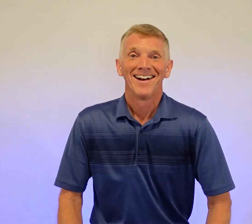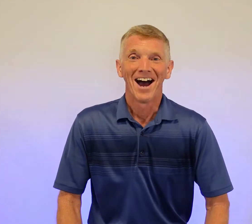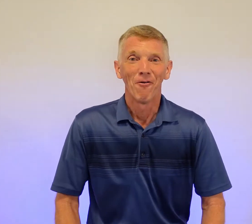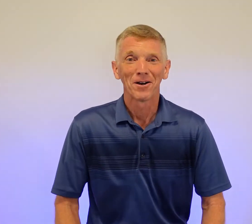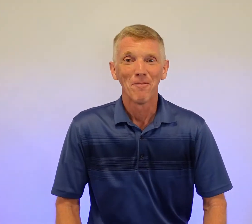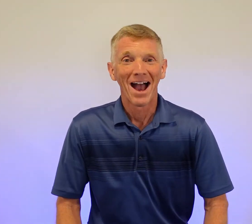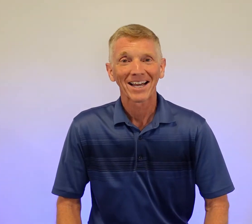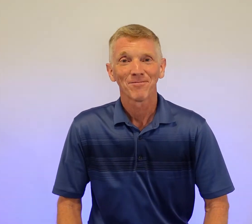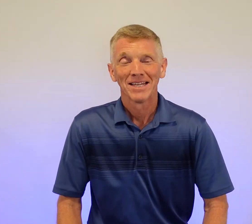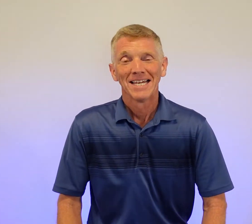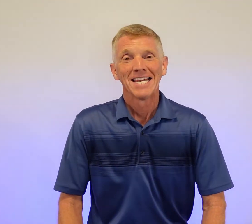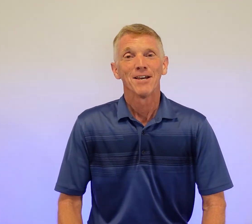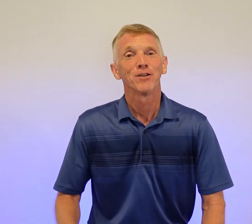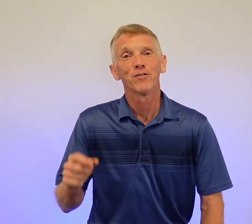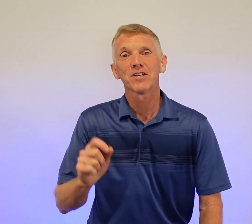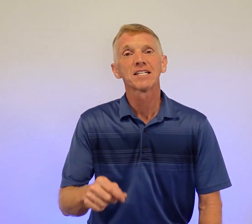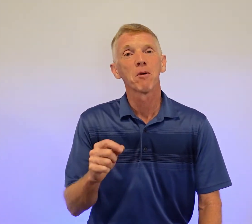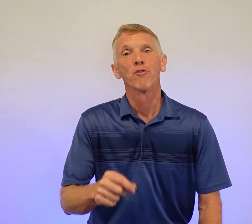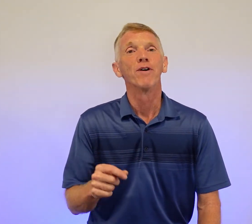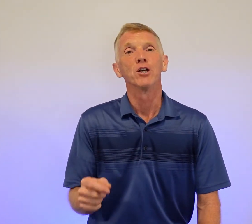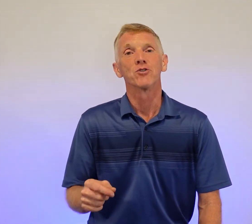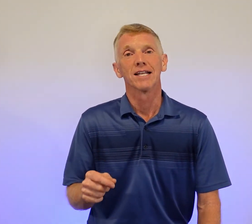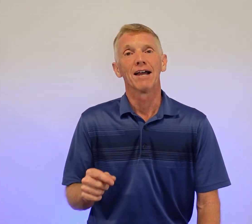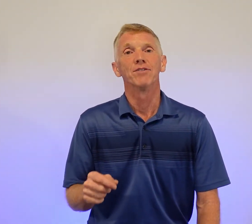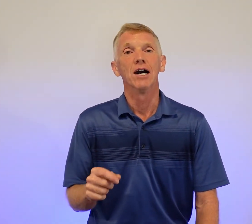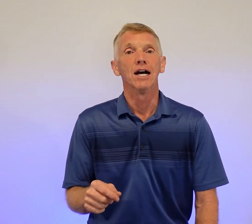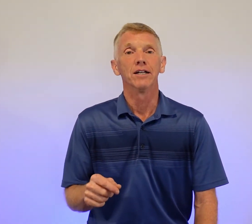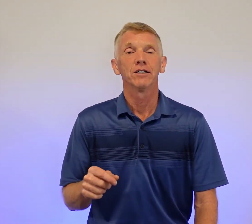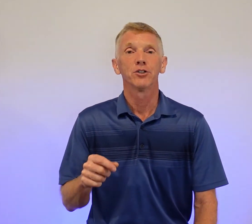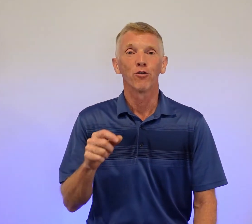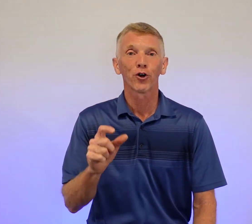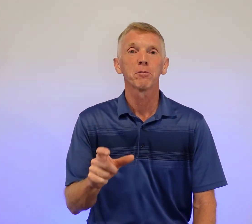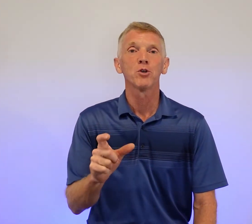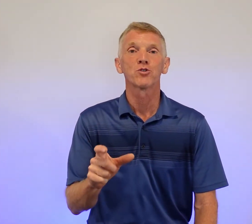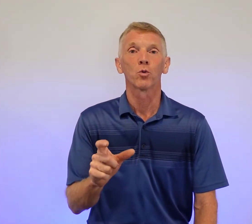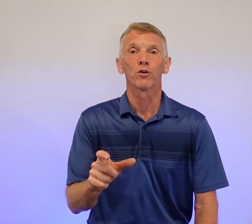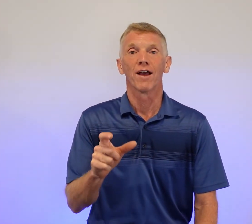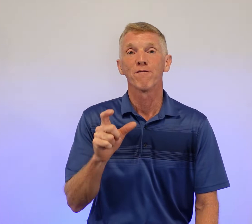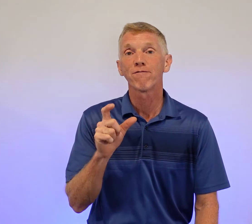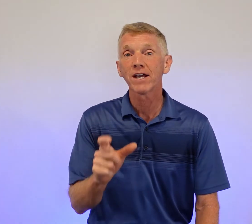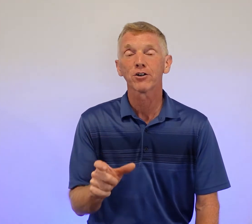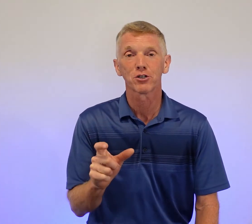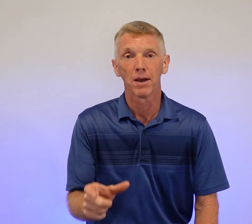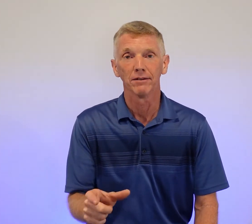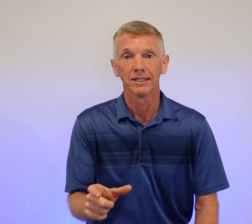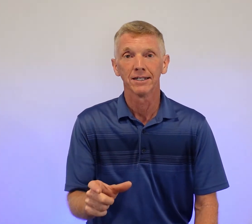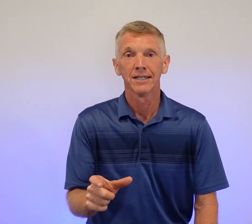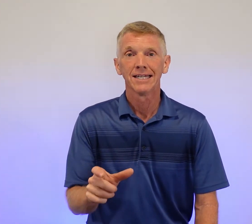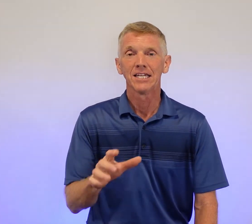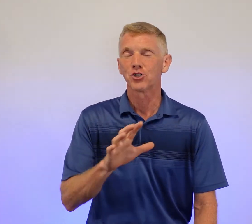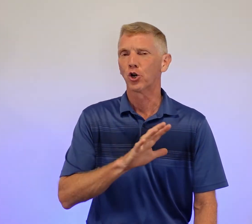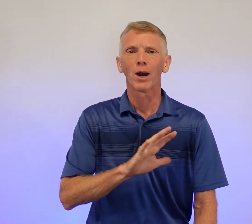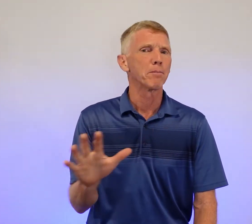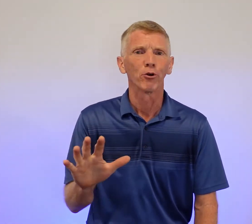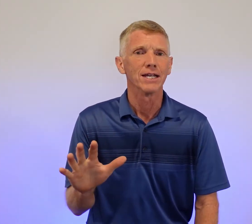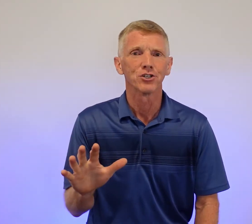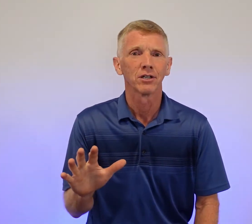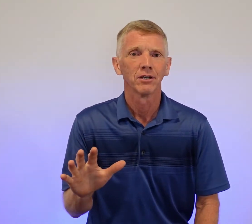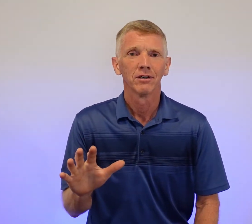Hi, welcome back. If you've seen some other videos that I've done, you've heard me use the word that fingerspelling is the great bridge in